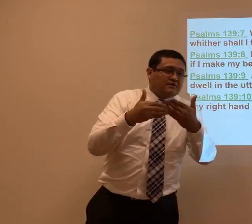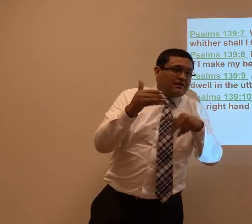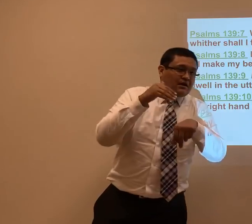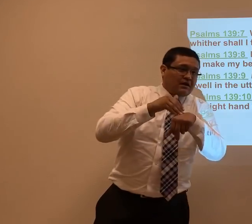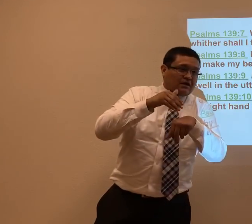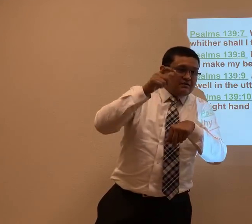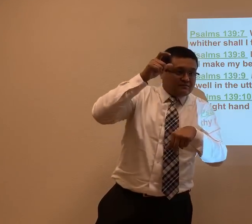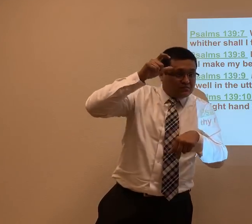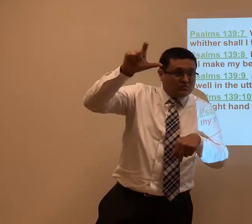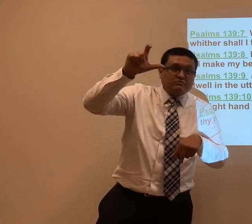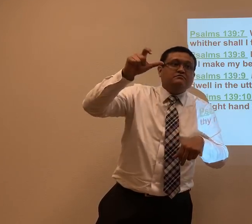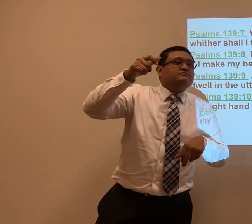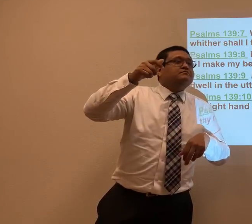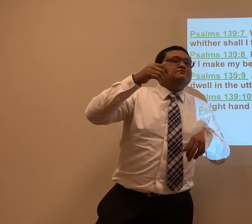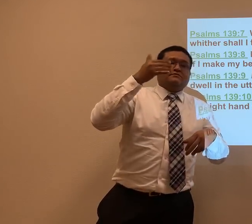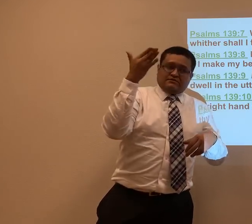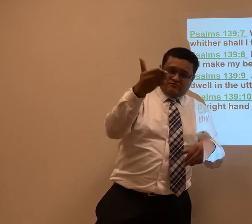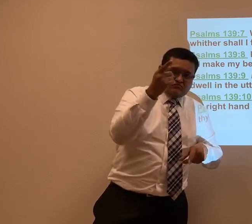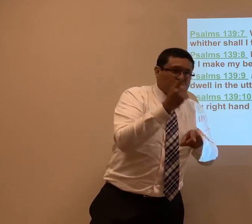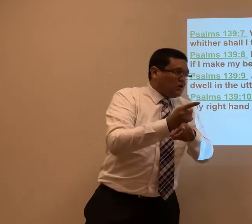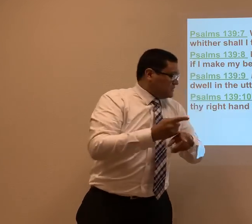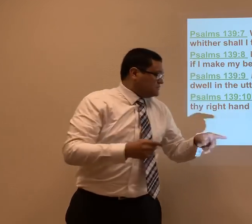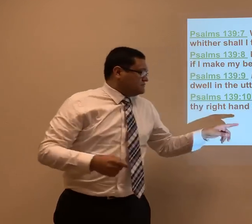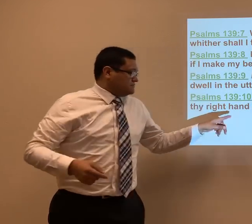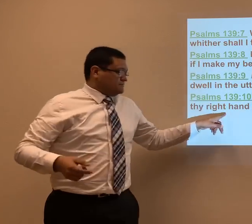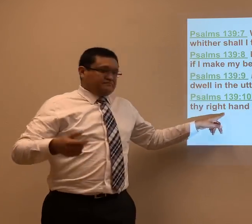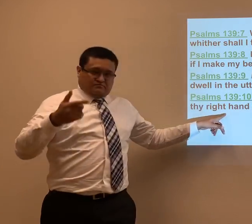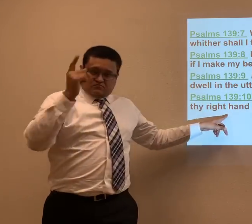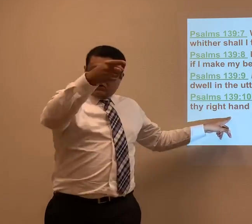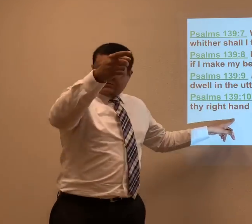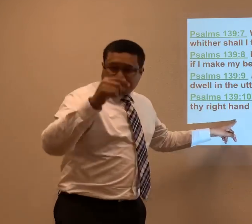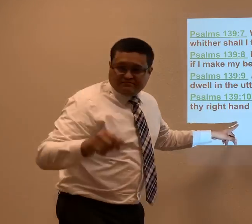So it doesn't matter if you fly to the moon, God is still there.